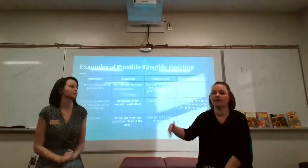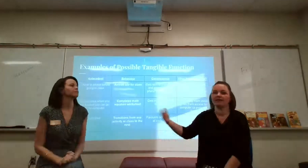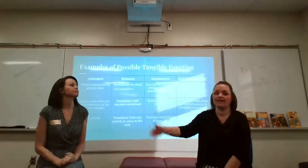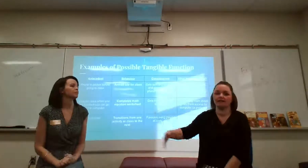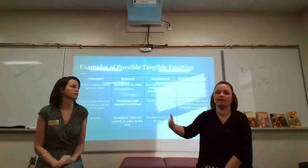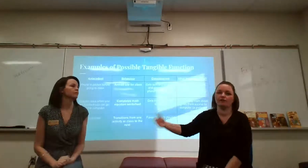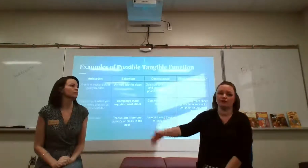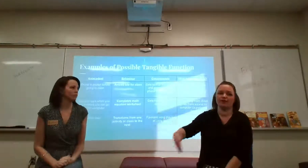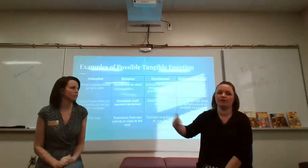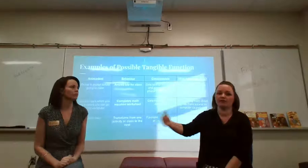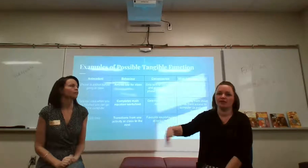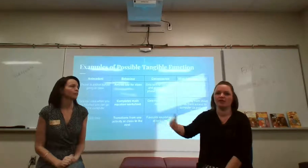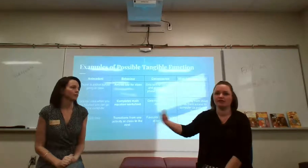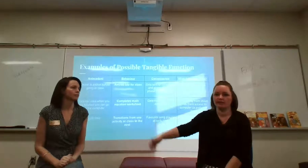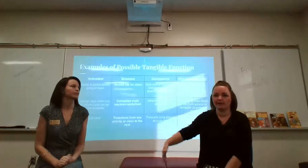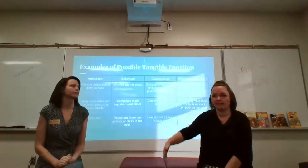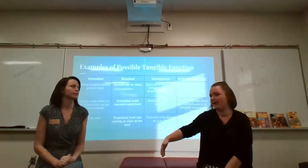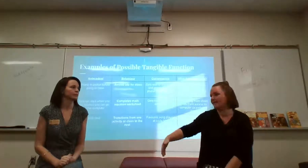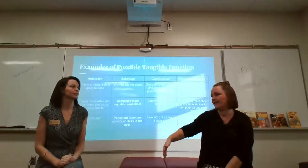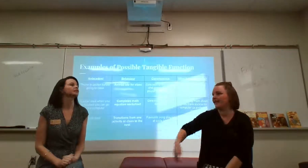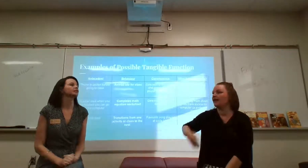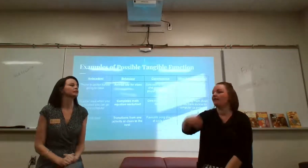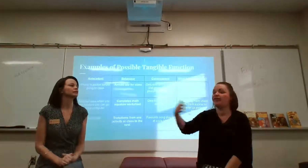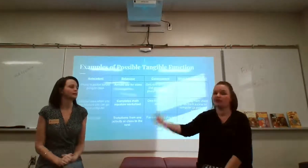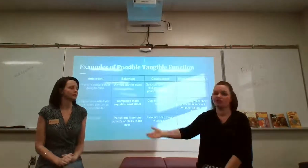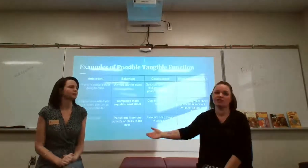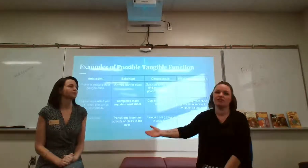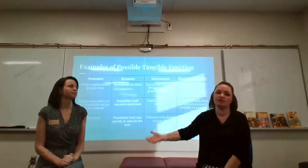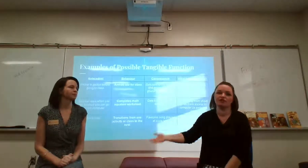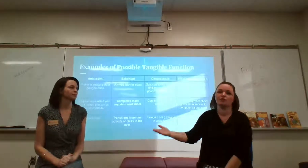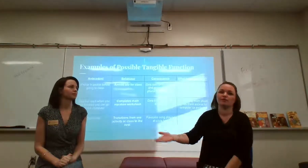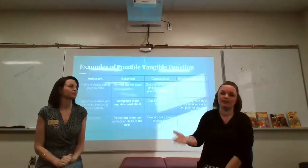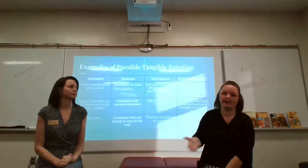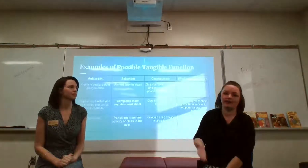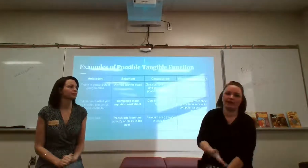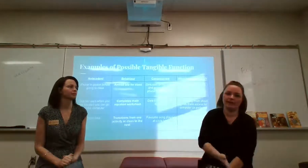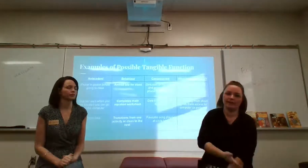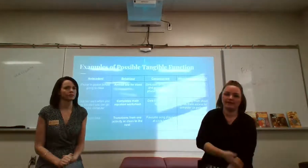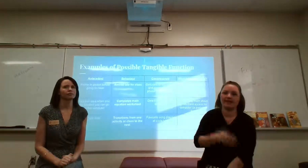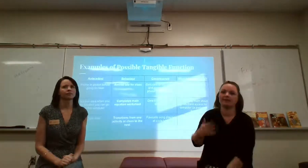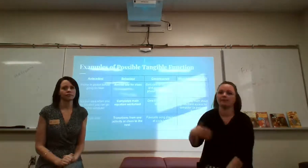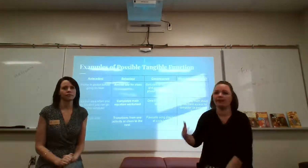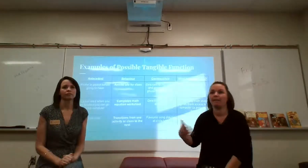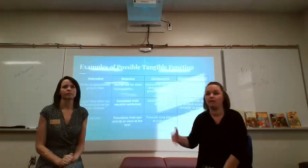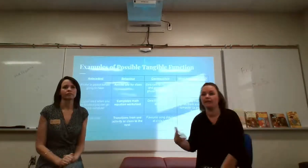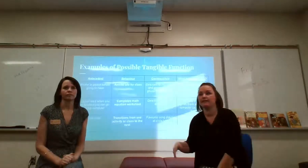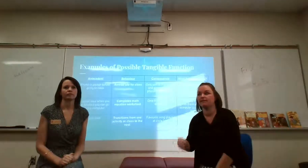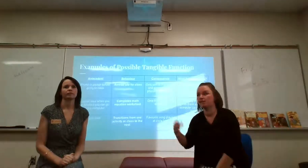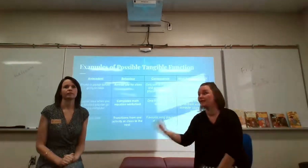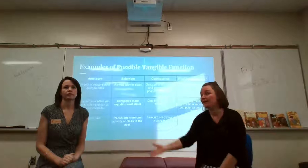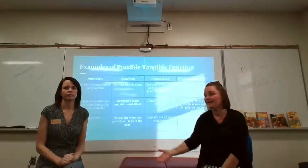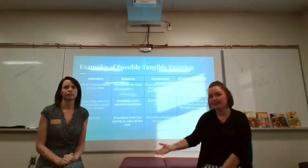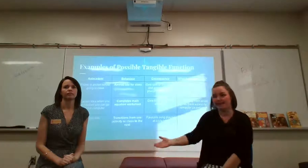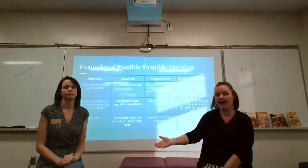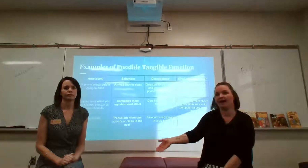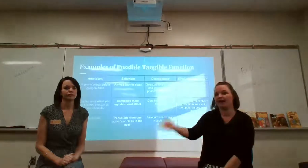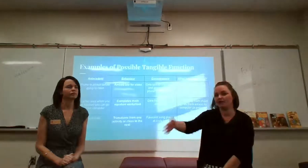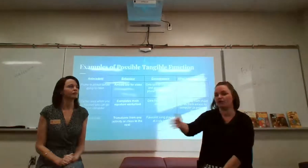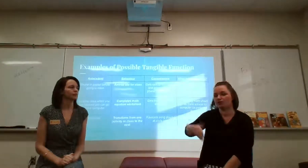Gets that reinforcement every time for saying crème glacée, then she's going to learn to expand on that because now it's become more easier to at least say that, and then she'll learn